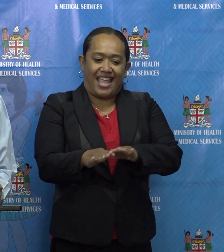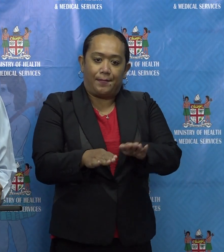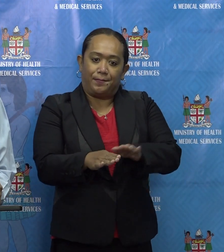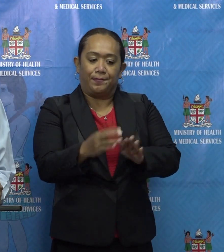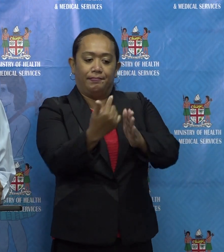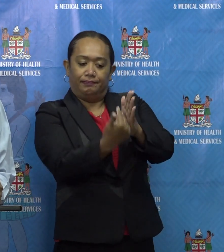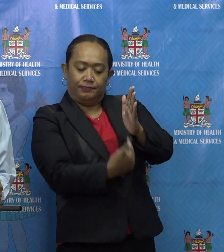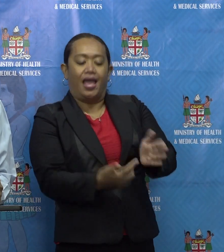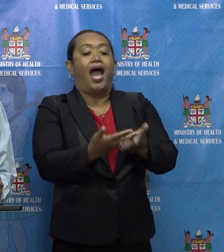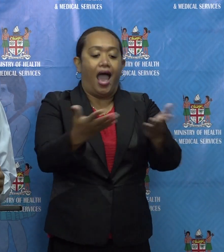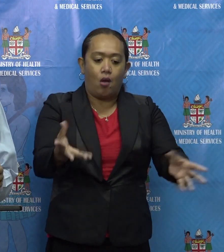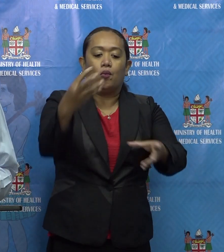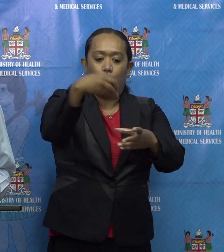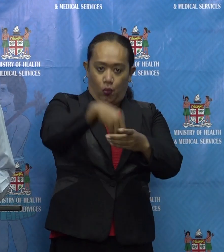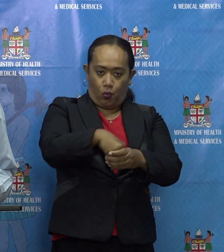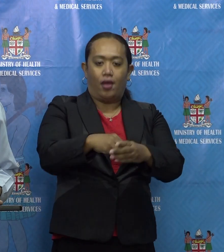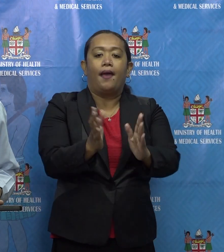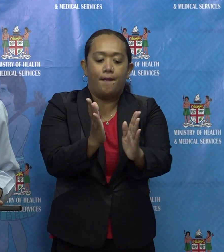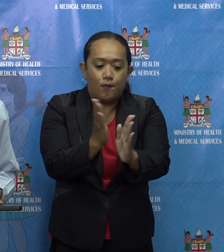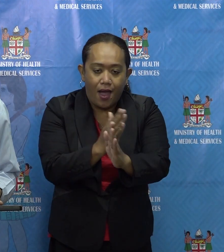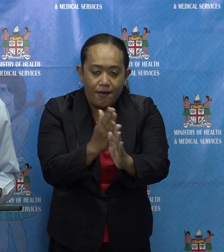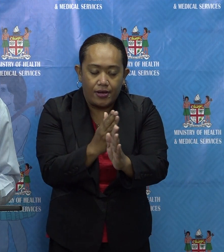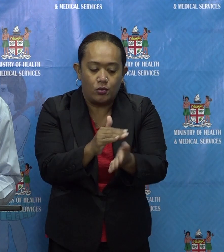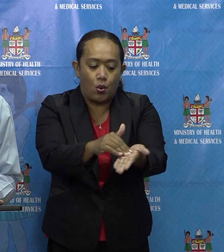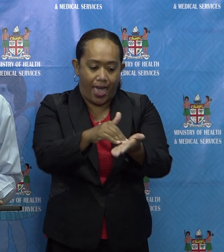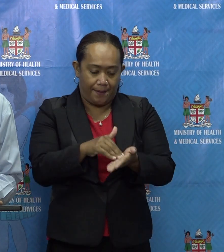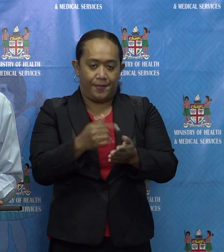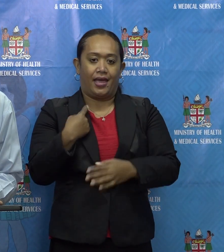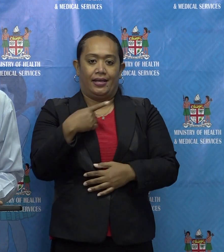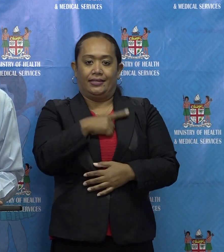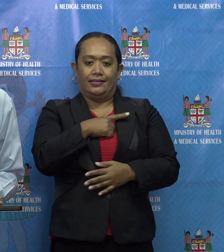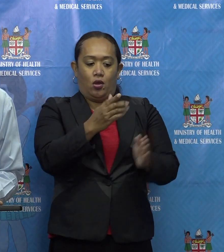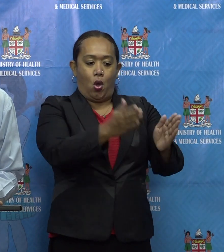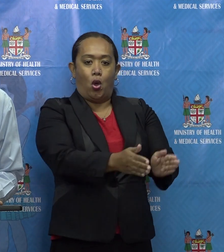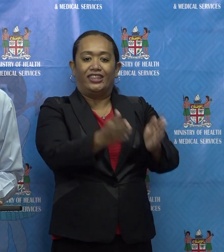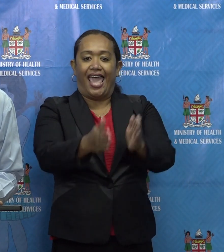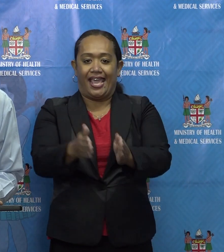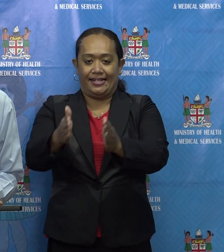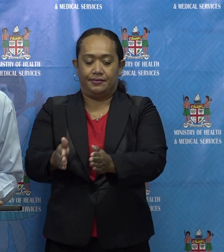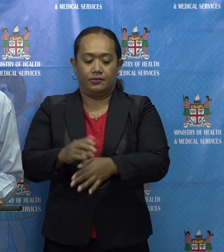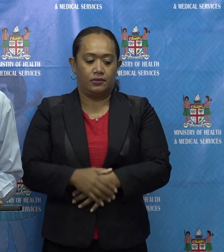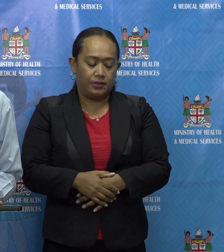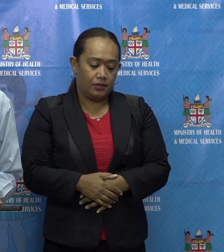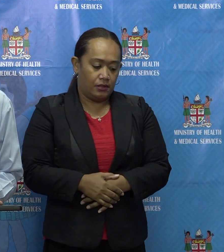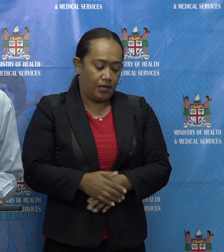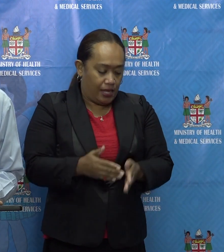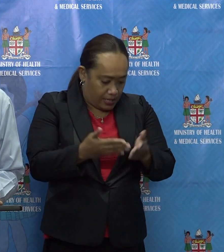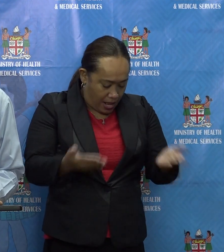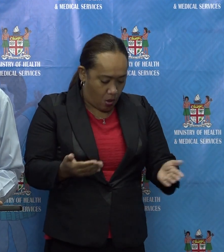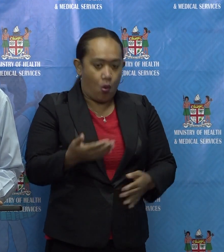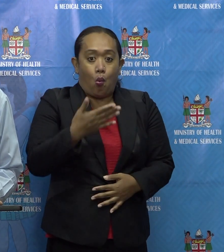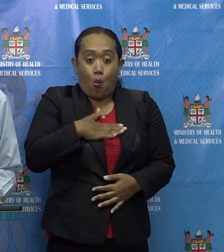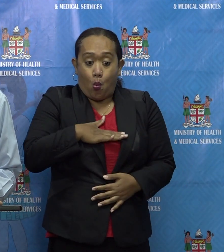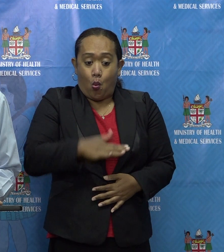private sector as part of the whole of society containment effort. To increase quarantine quality